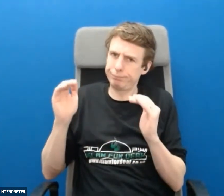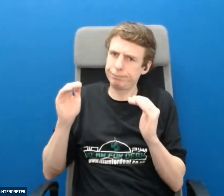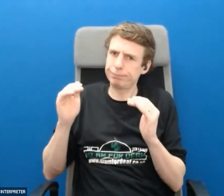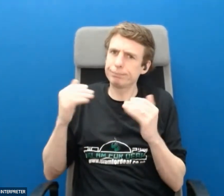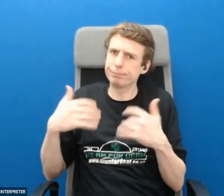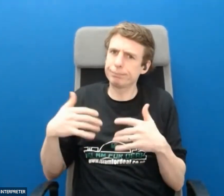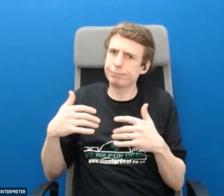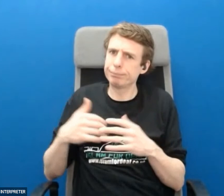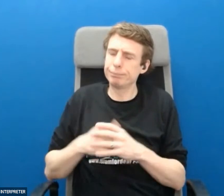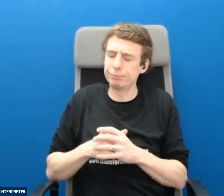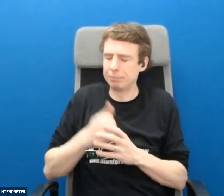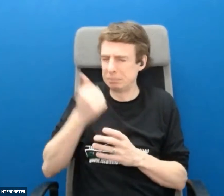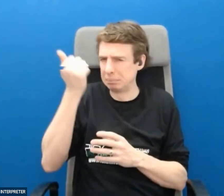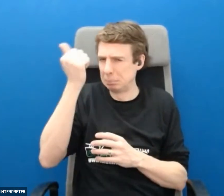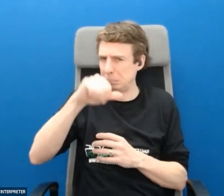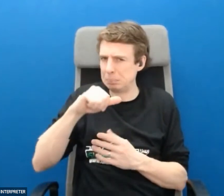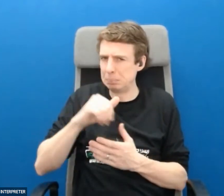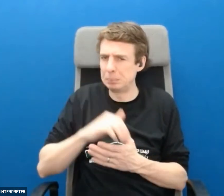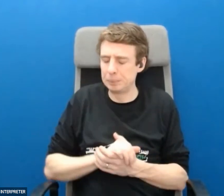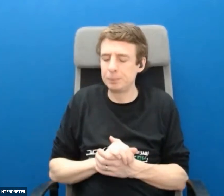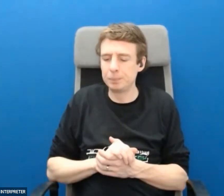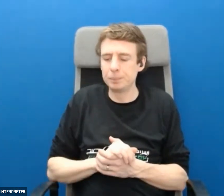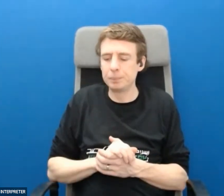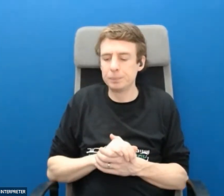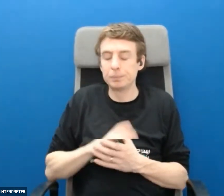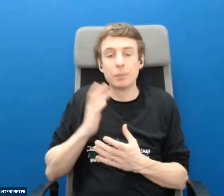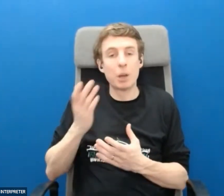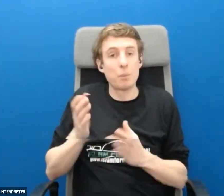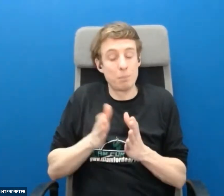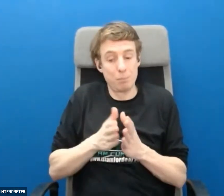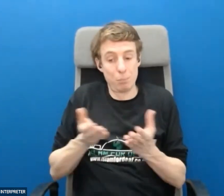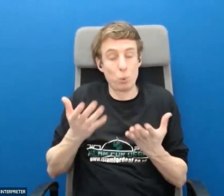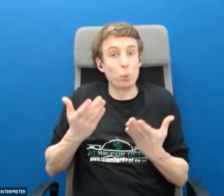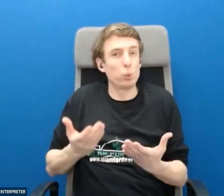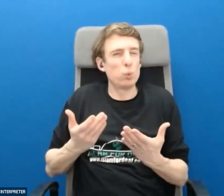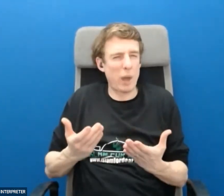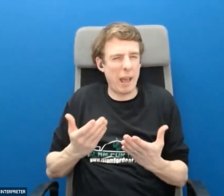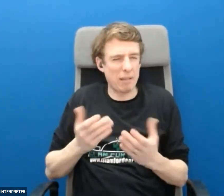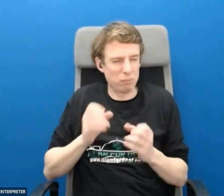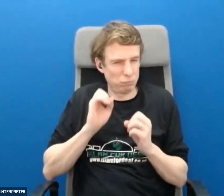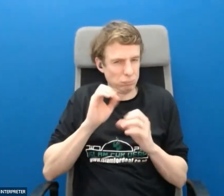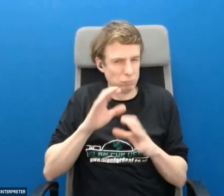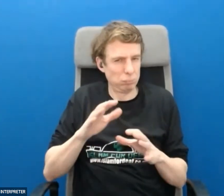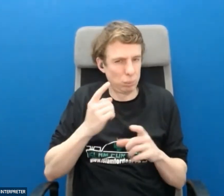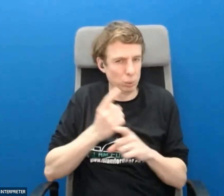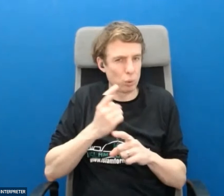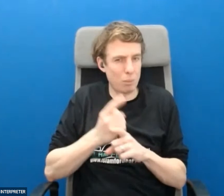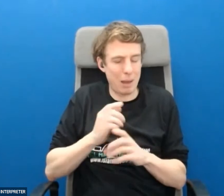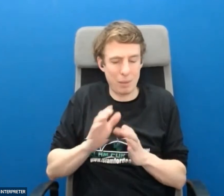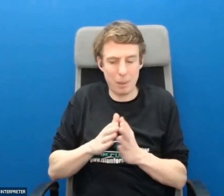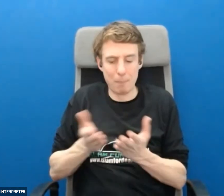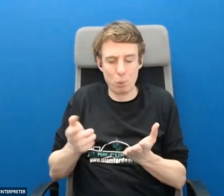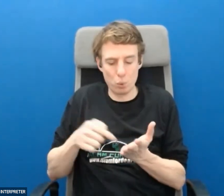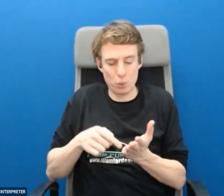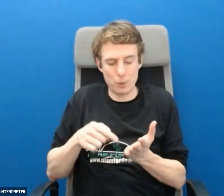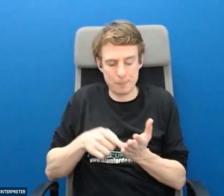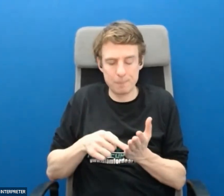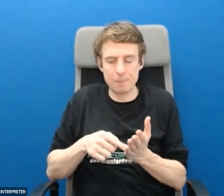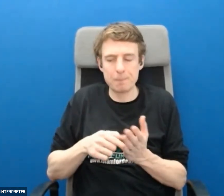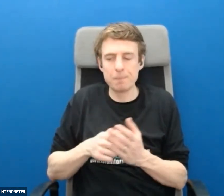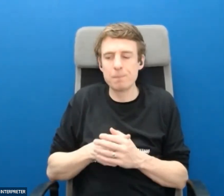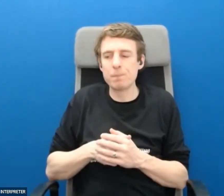as an introduction to, is the belief of the people of a place called Wasat.